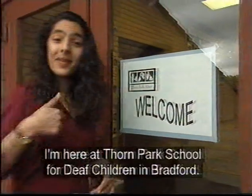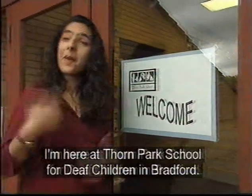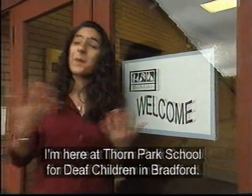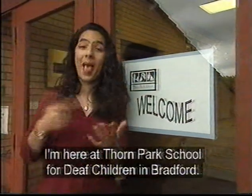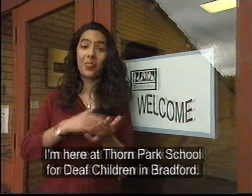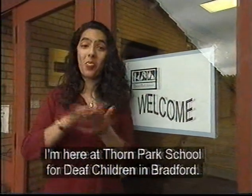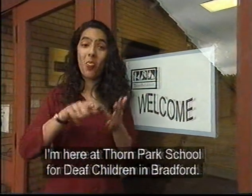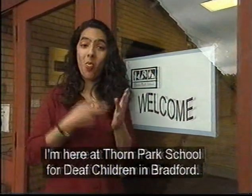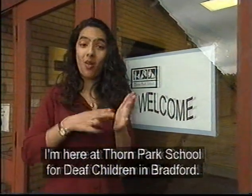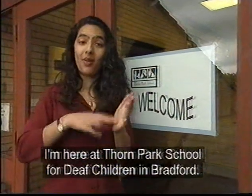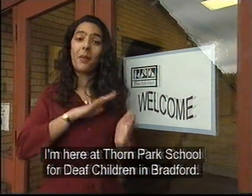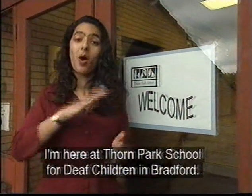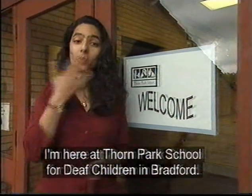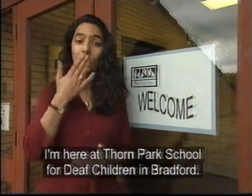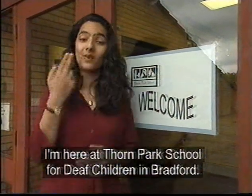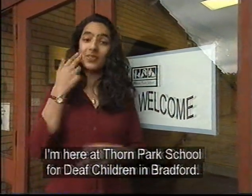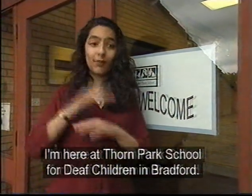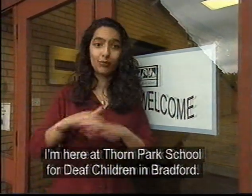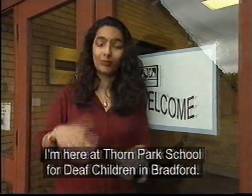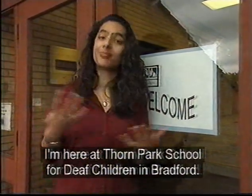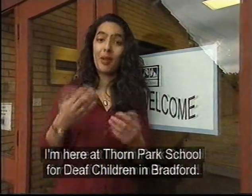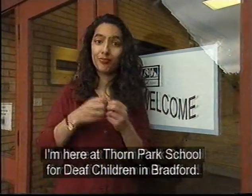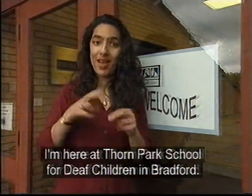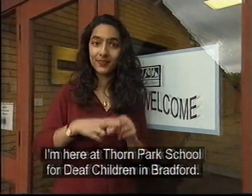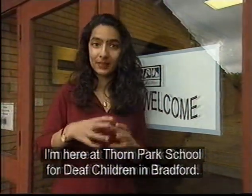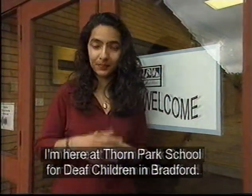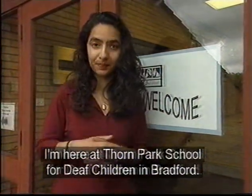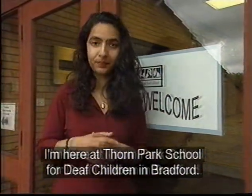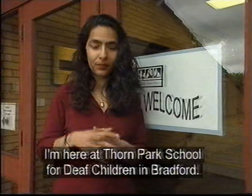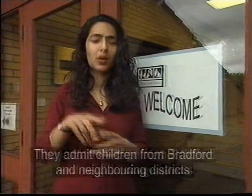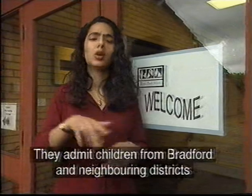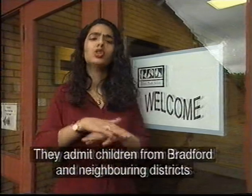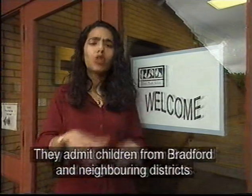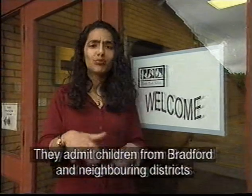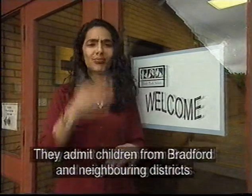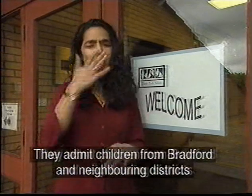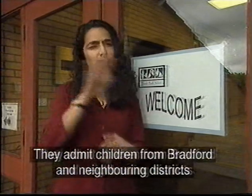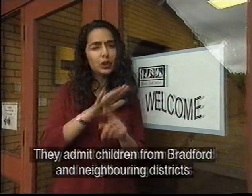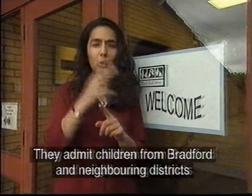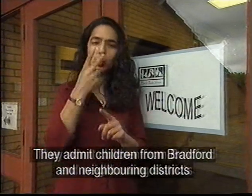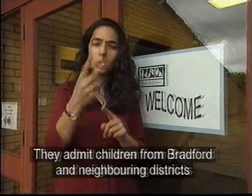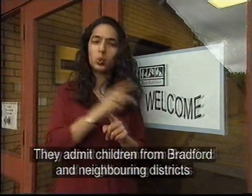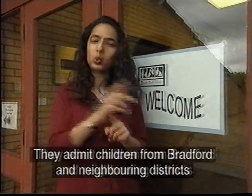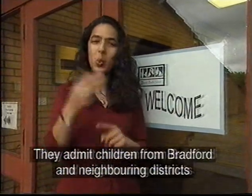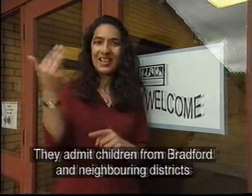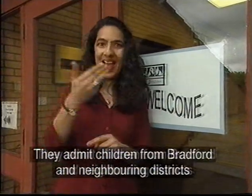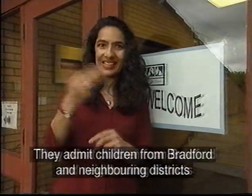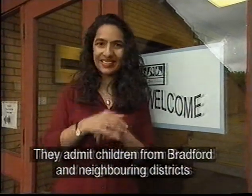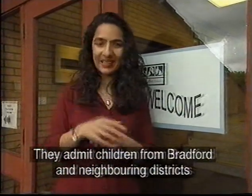I'm here at Thorn Park School for deaf children in Bradford. They admit children from Bradford and neighbouring districts from the age of